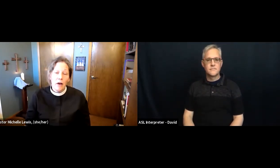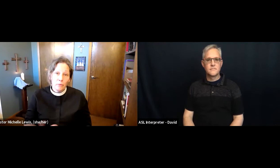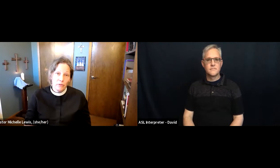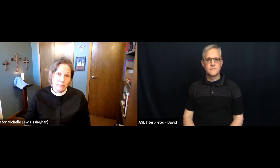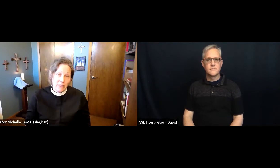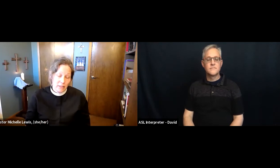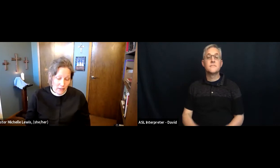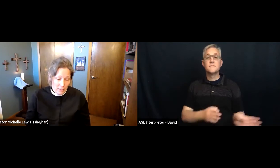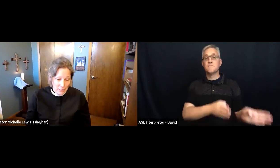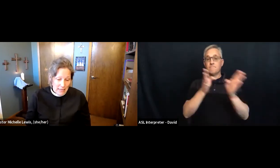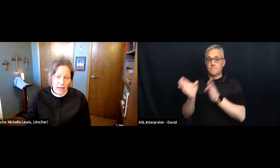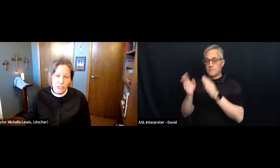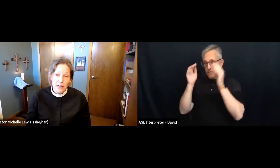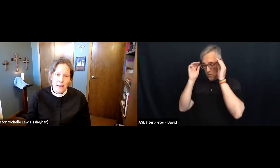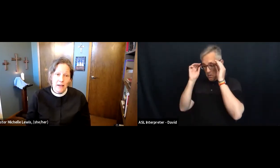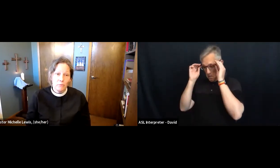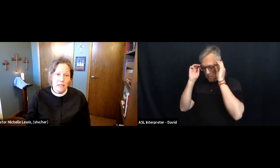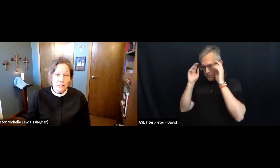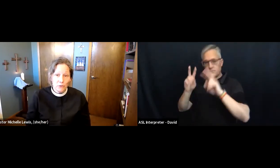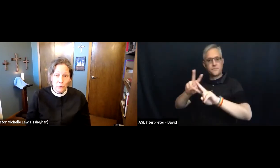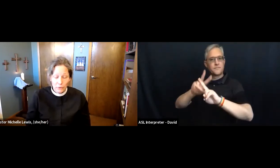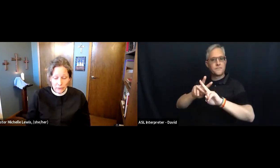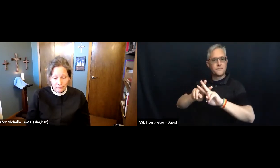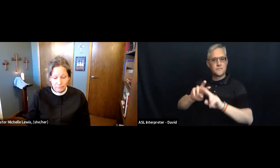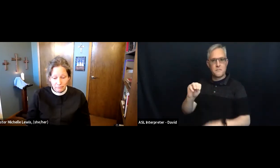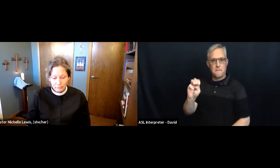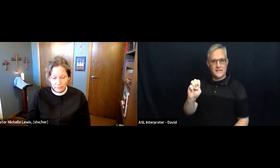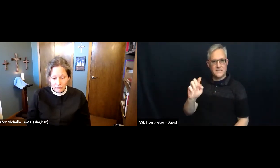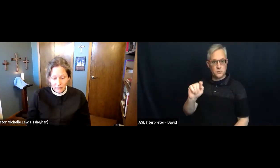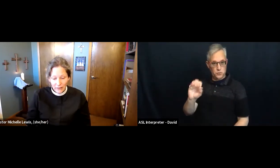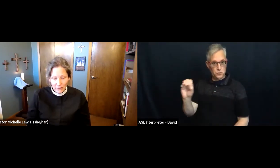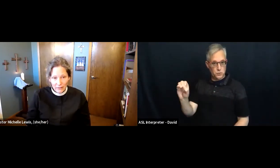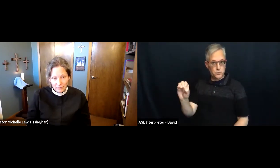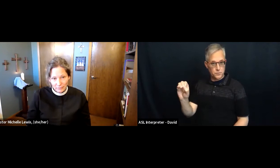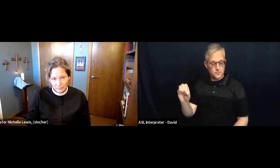The other movement is hashtag MeToo.